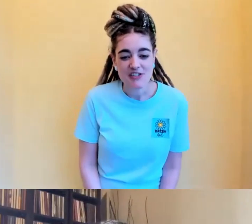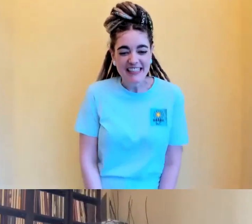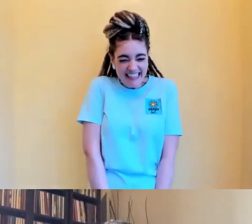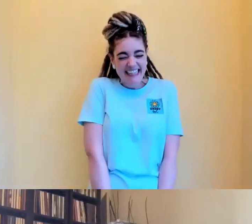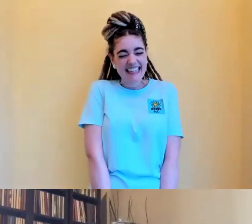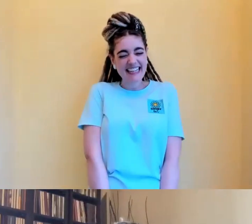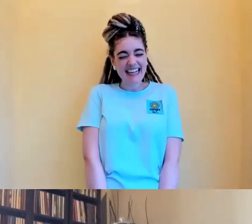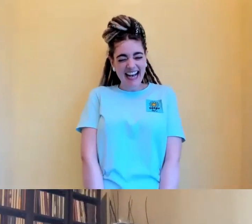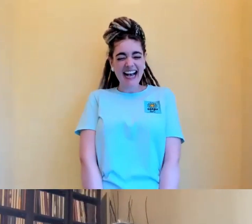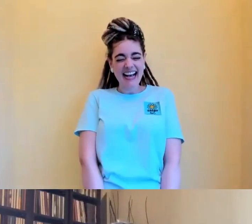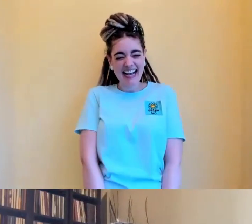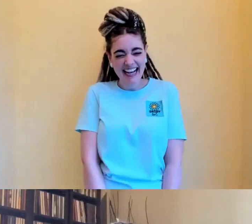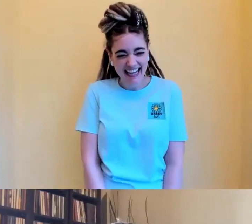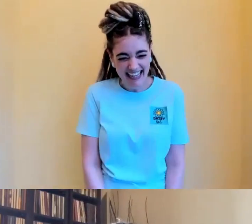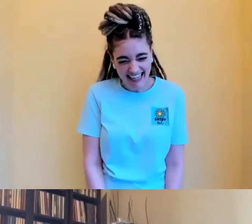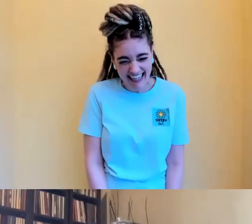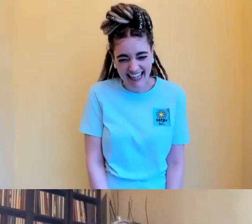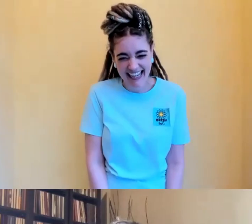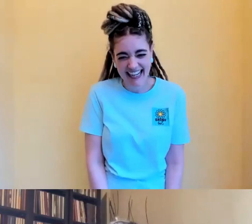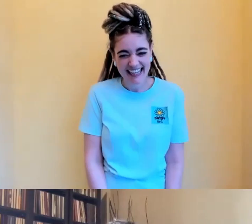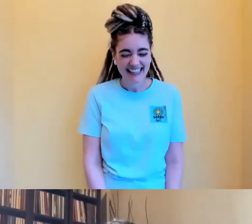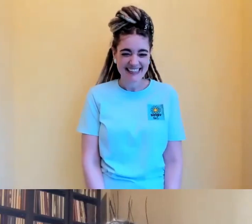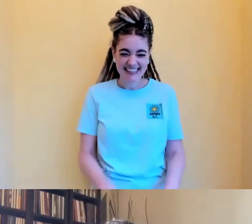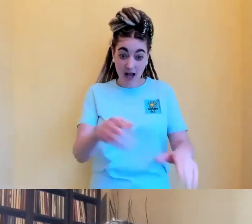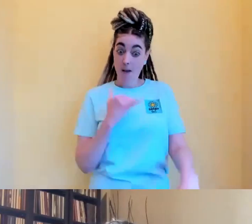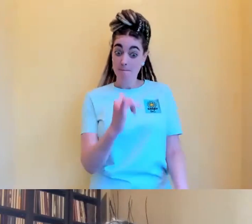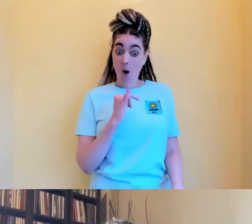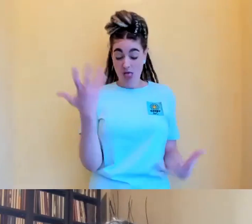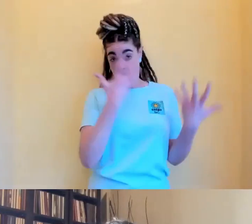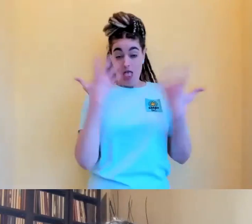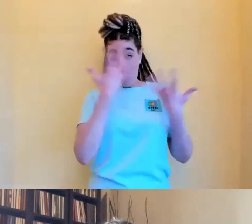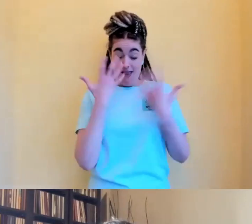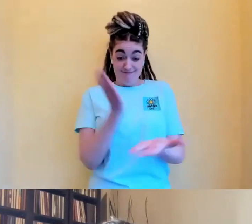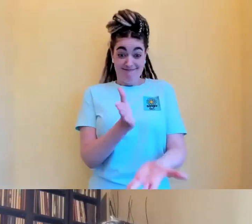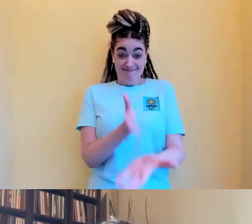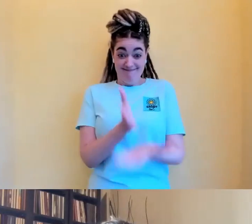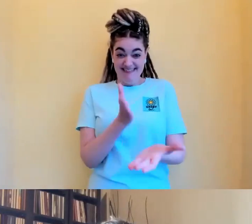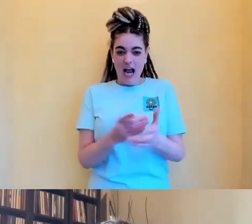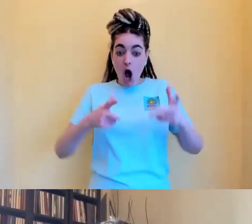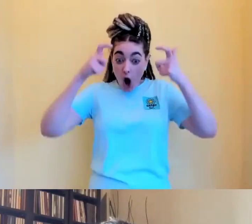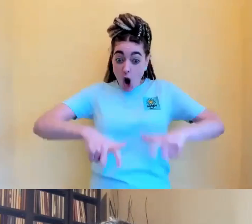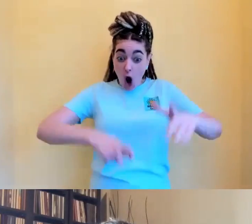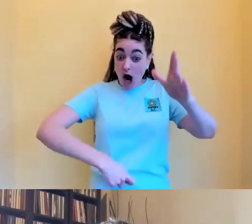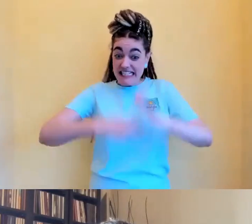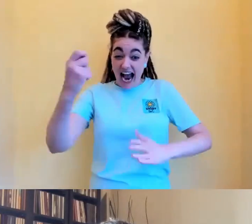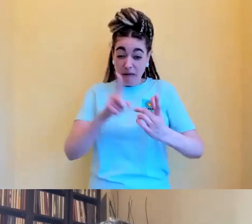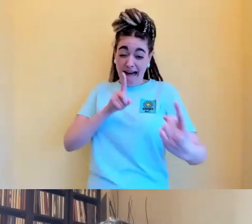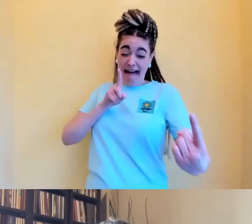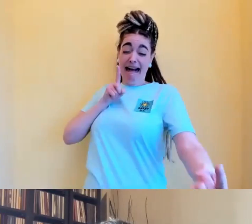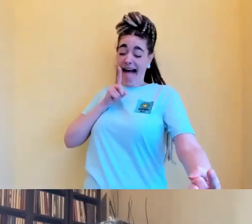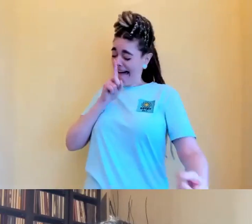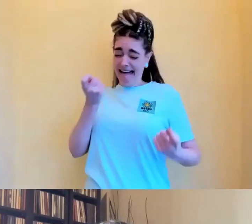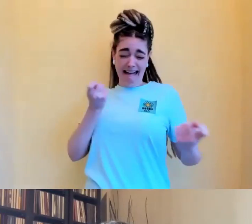the question? Oh yeah, no worries. Yeah, you and me both. It's all this lockdown. We've been so far away from people